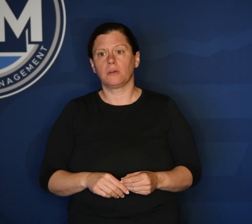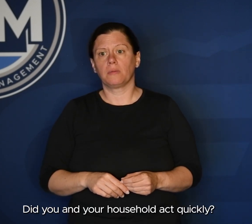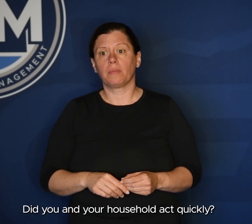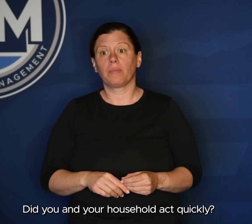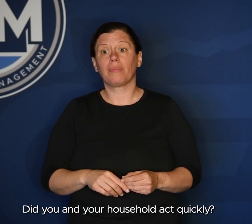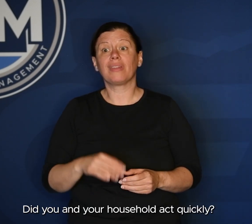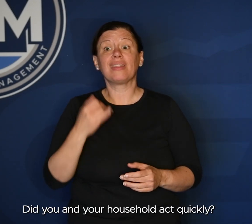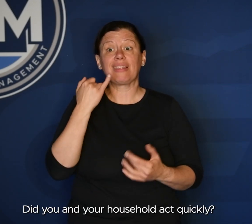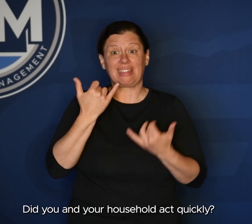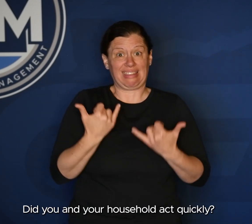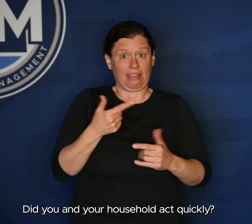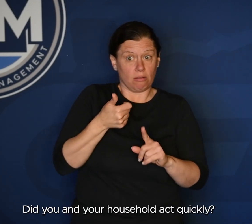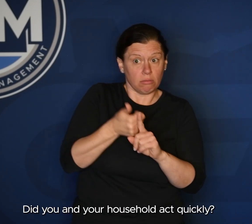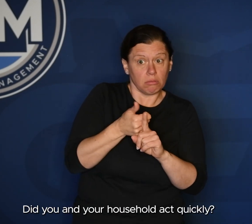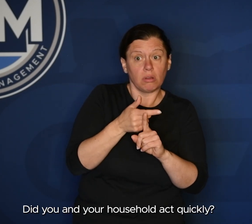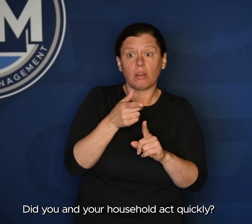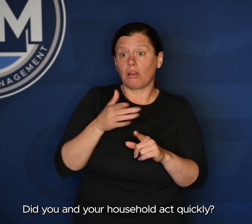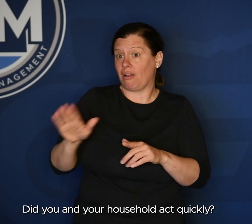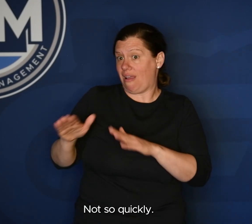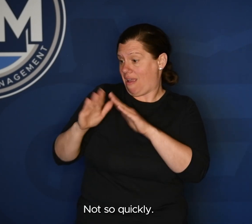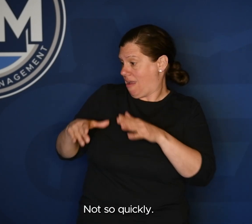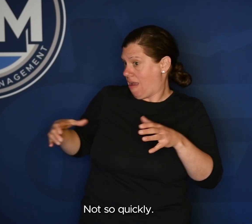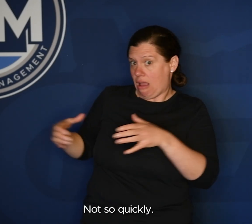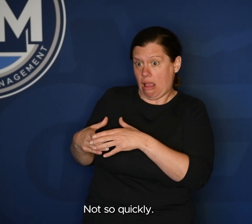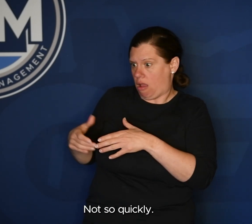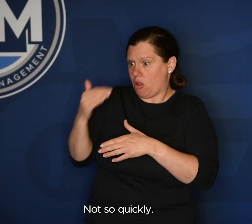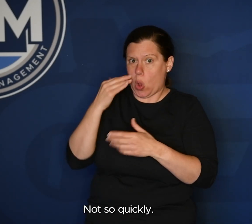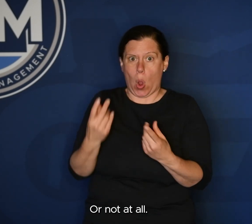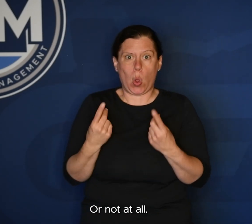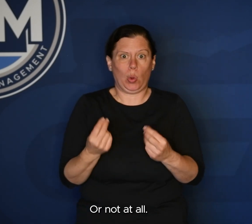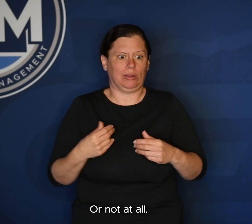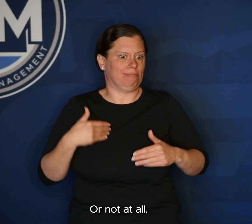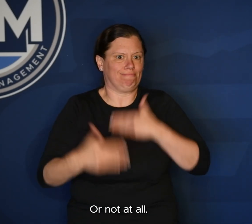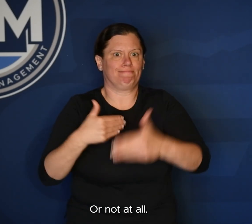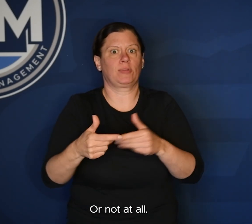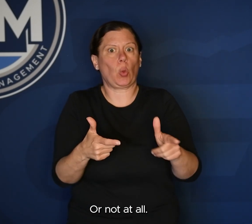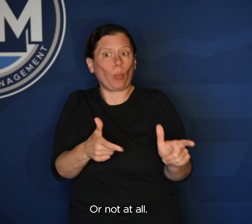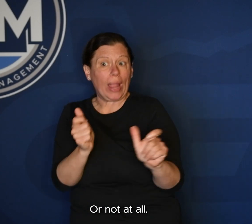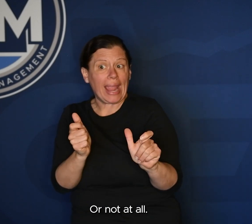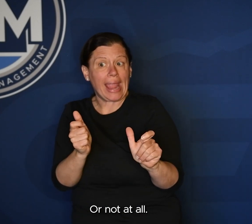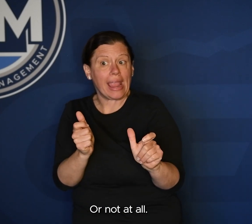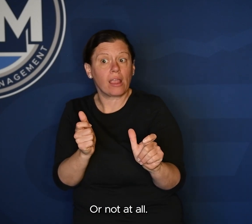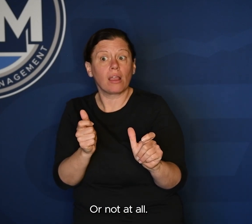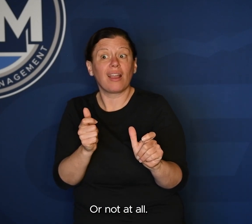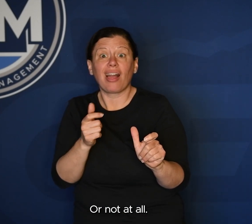Did you and your household act quickly, not so quickly, or not at all?